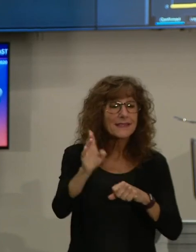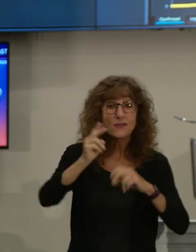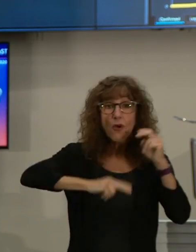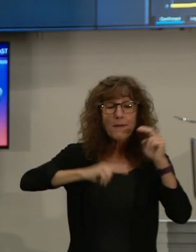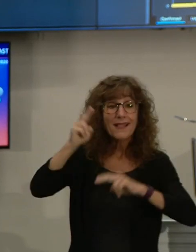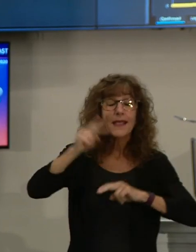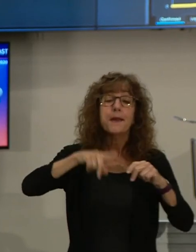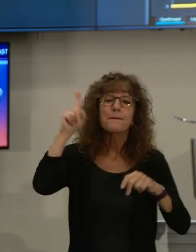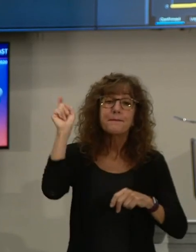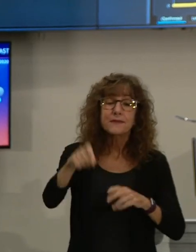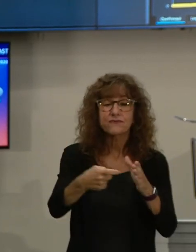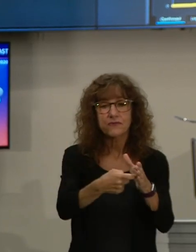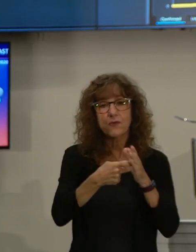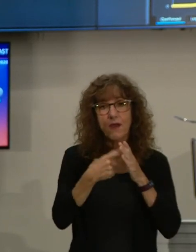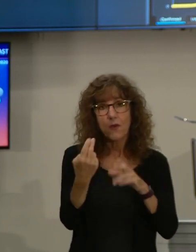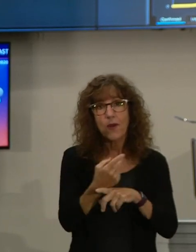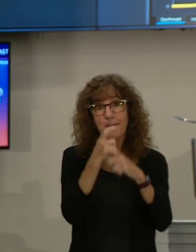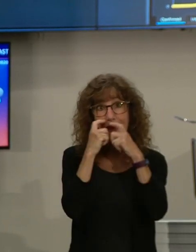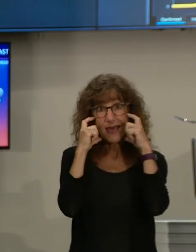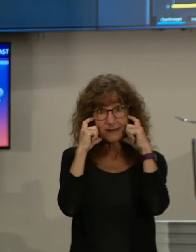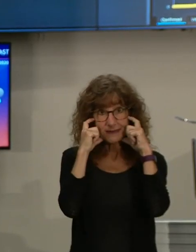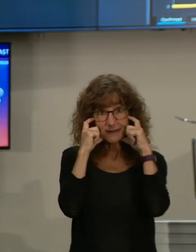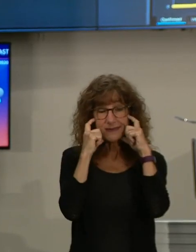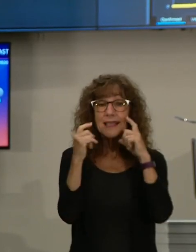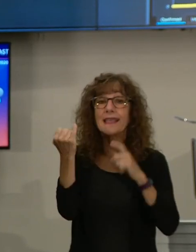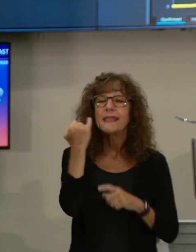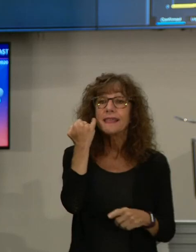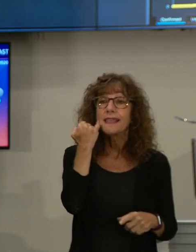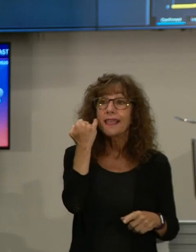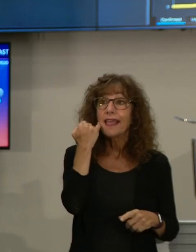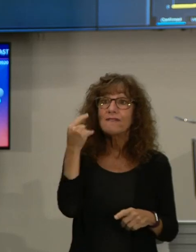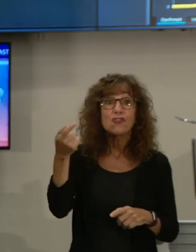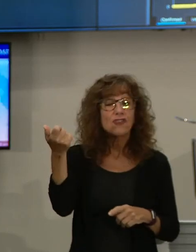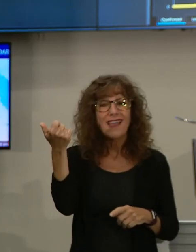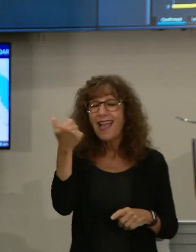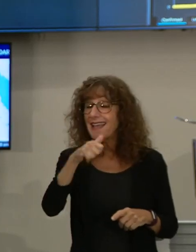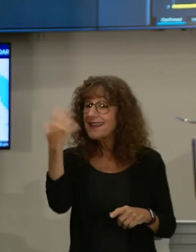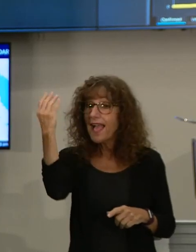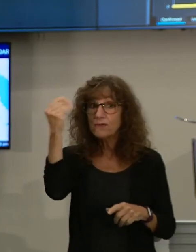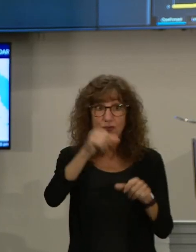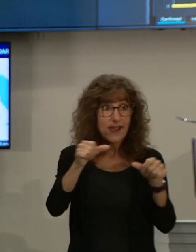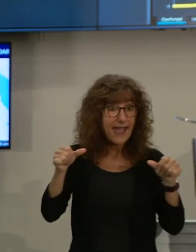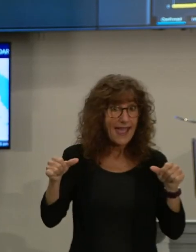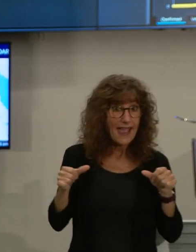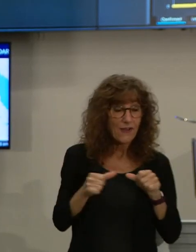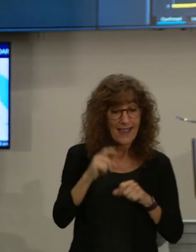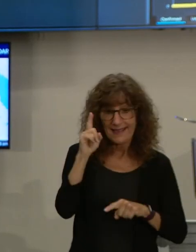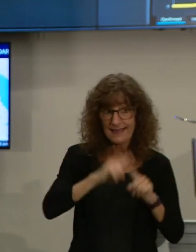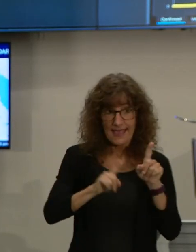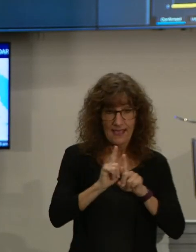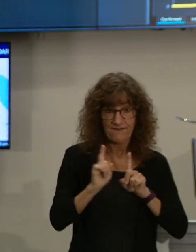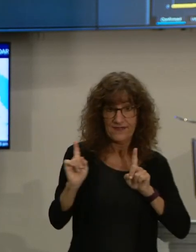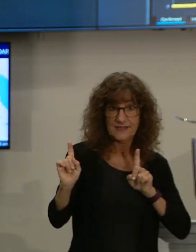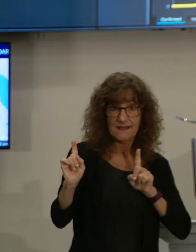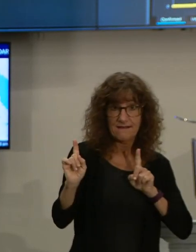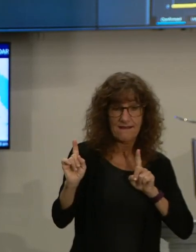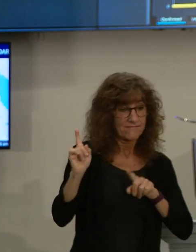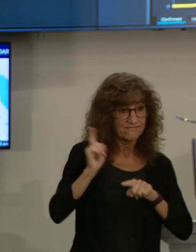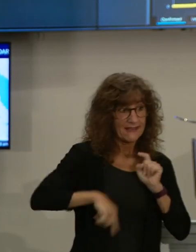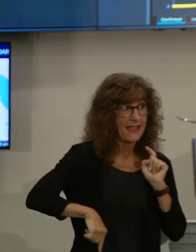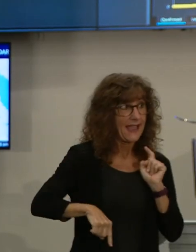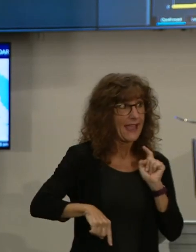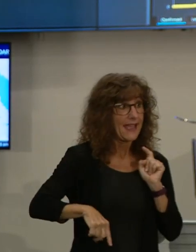building, you must wear a mask. If you're in any outdoor area where physical distancing is not